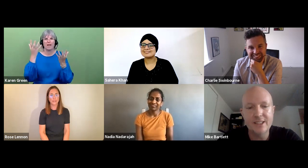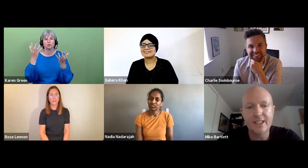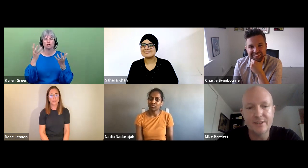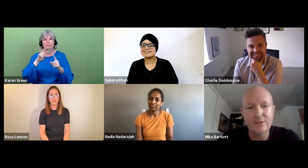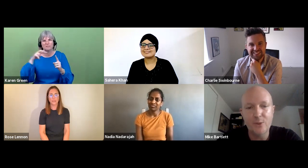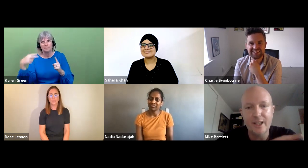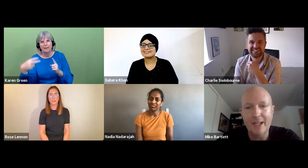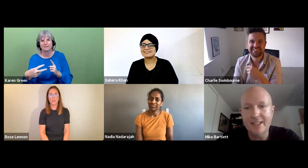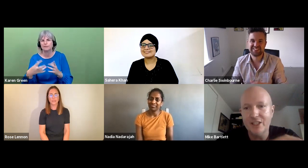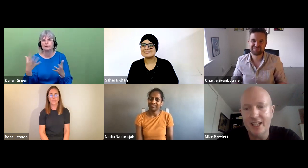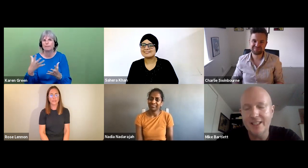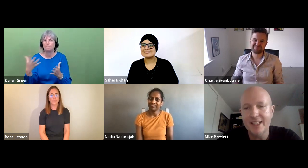interesting talking about intersectionality, and